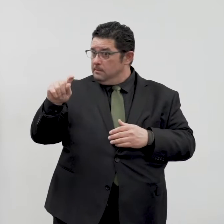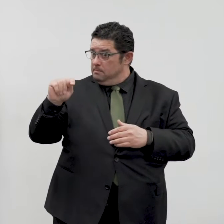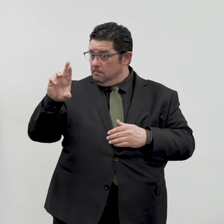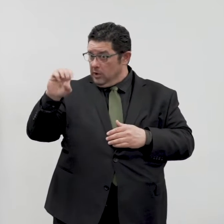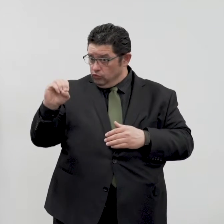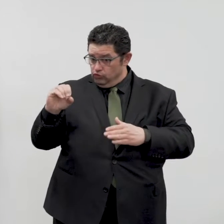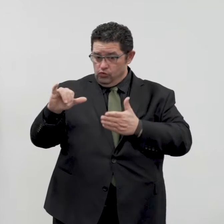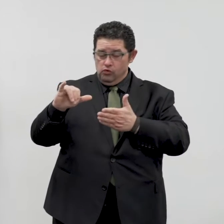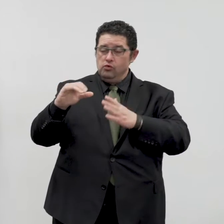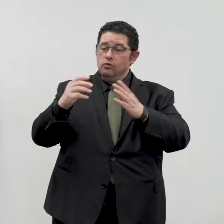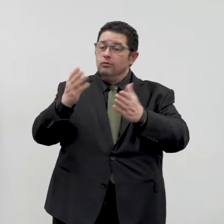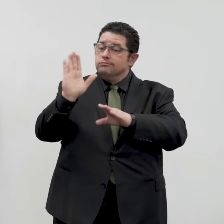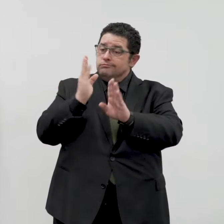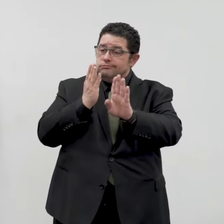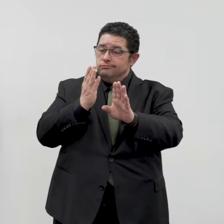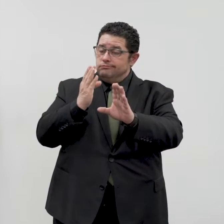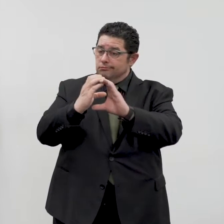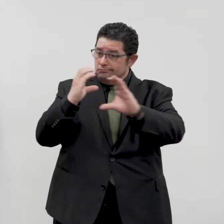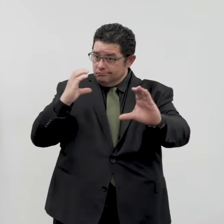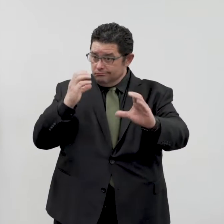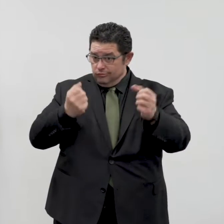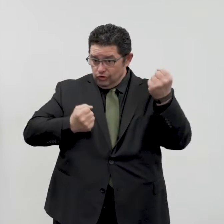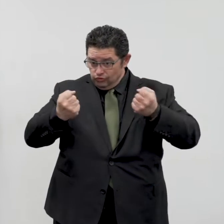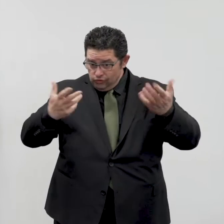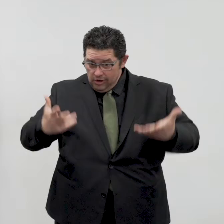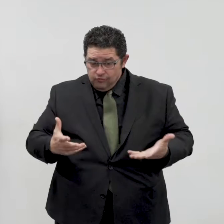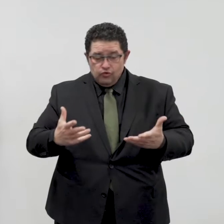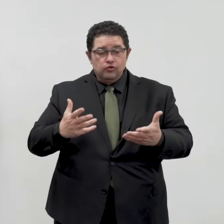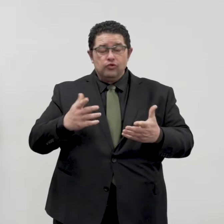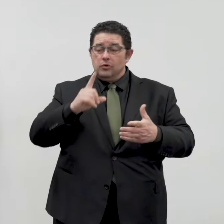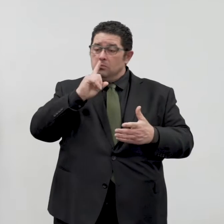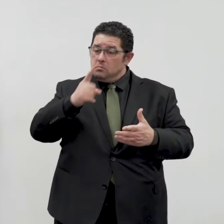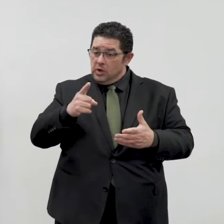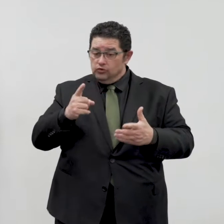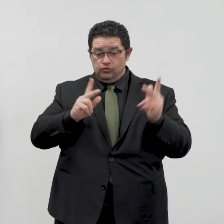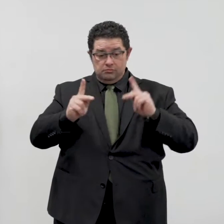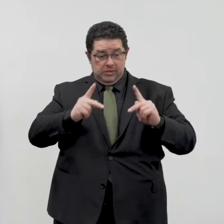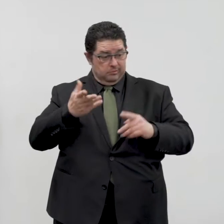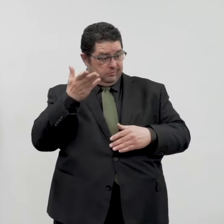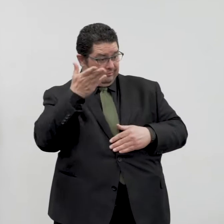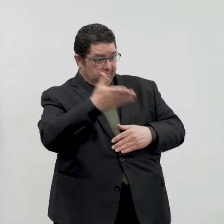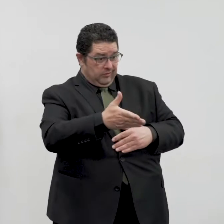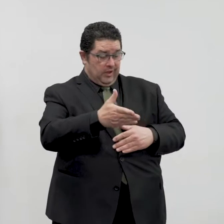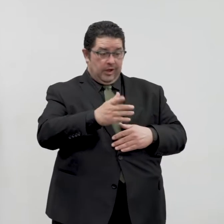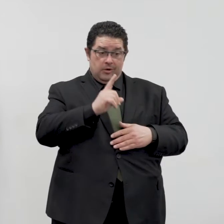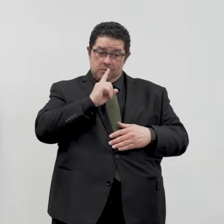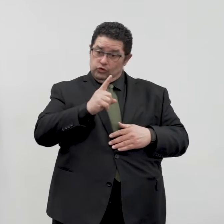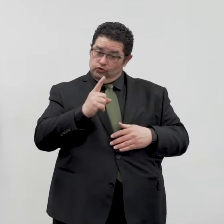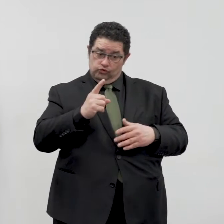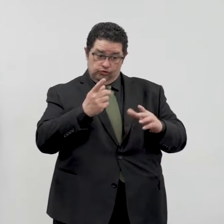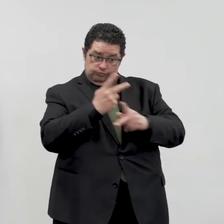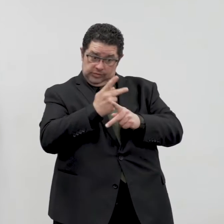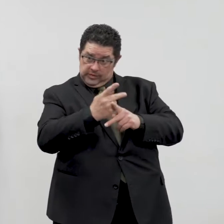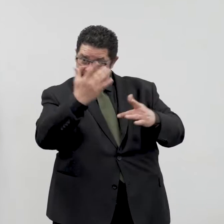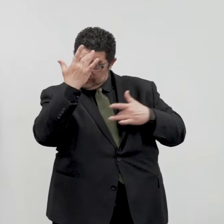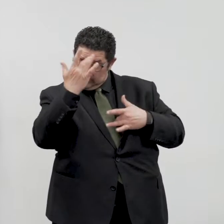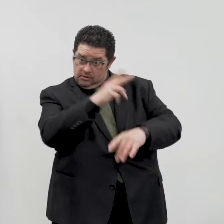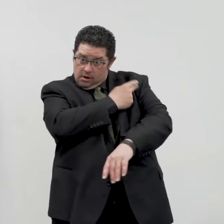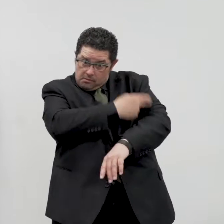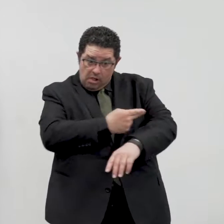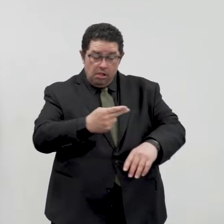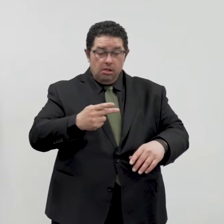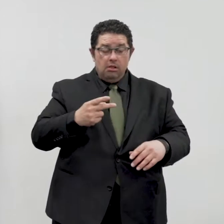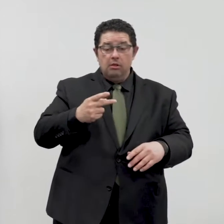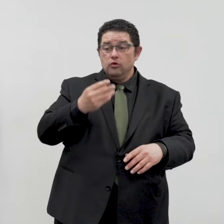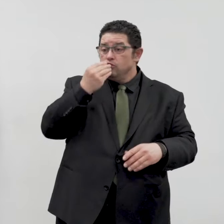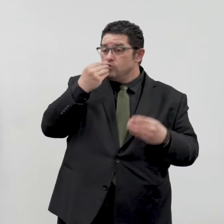sure that our healthcare workers are here or available in our hospitals to take care of our sick. Our grocery workers are in the stores,